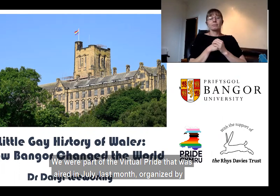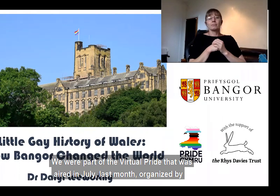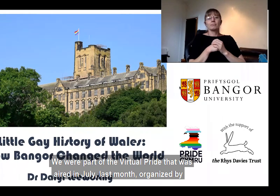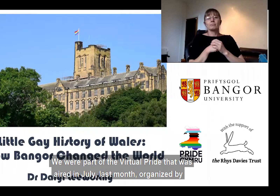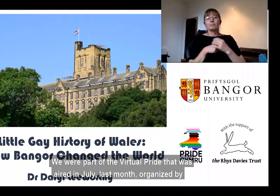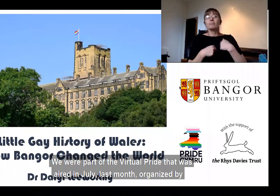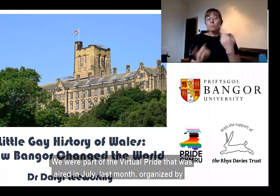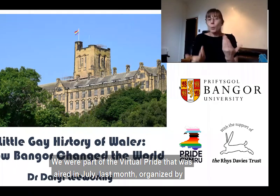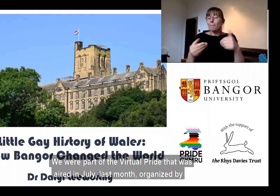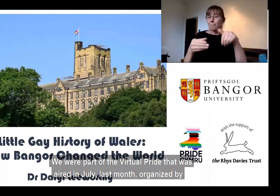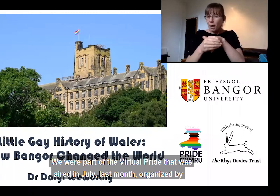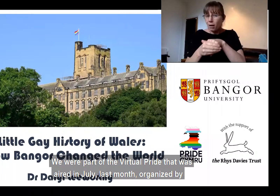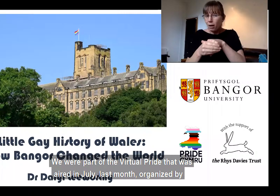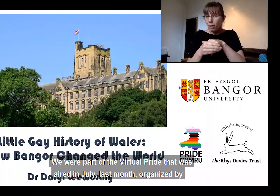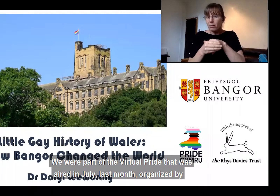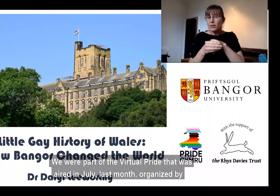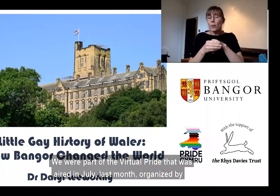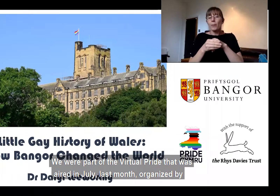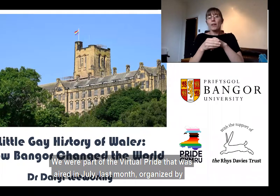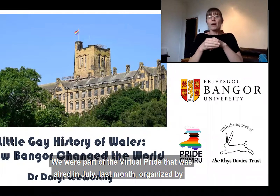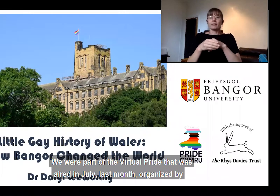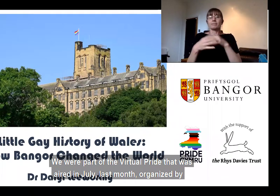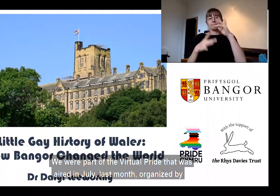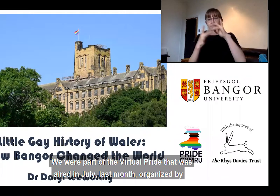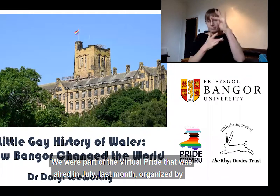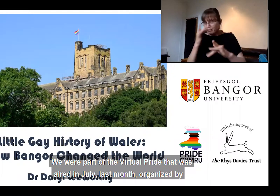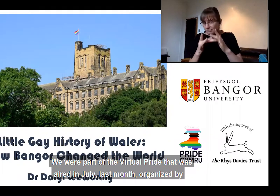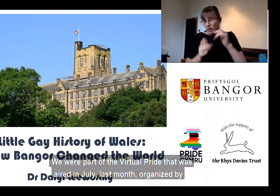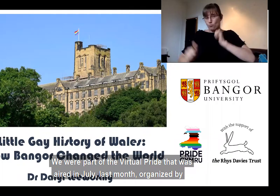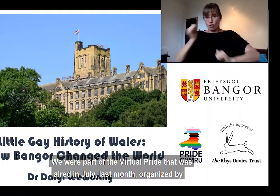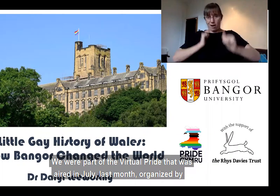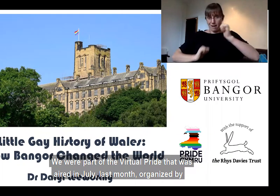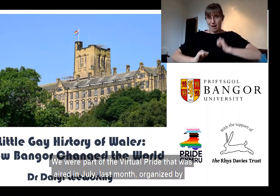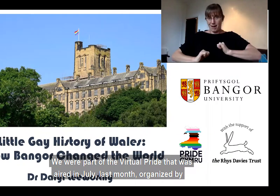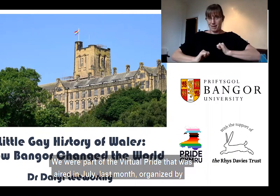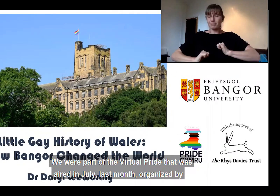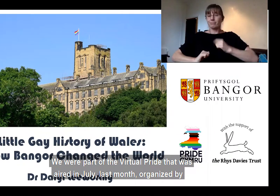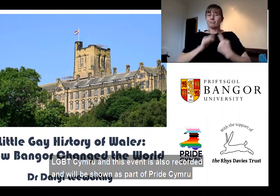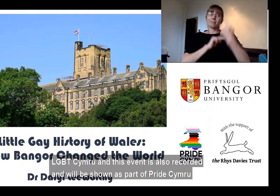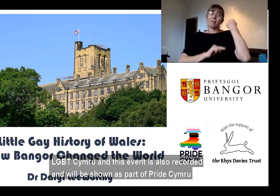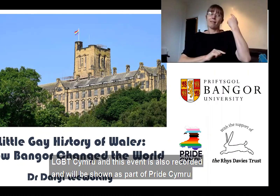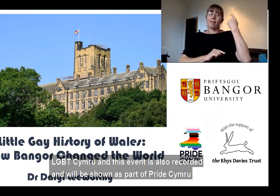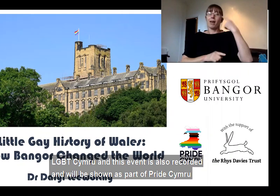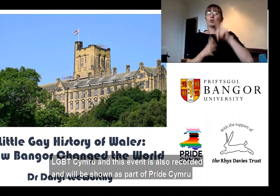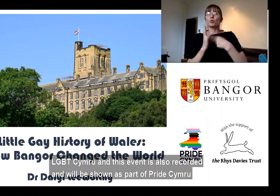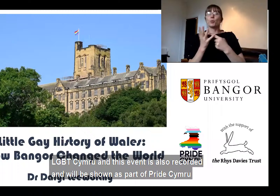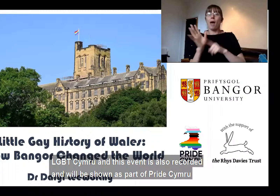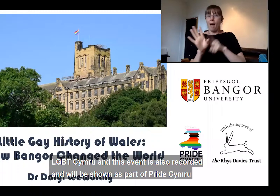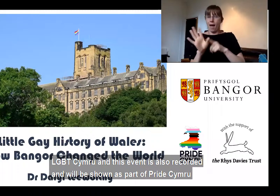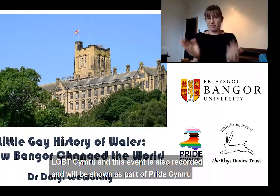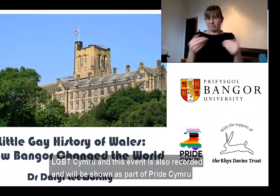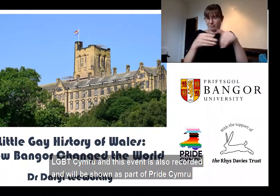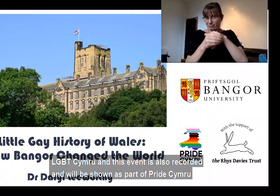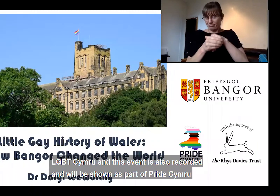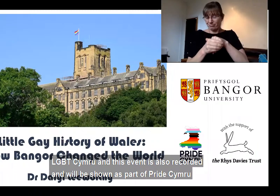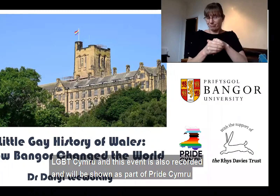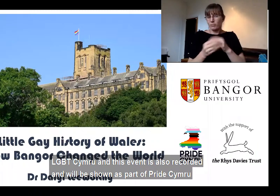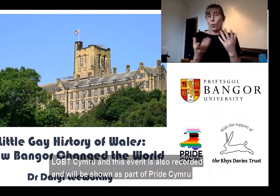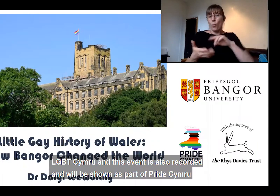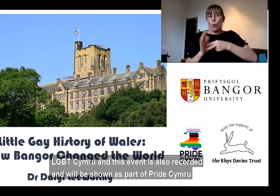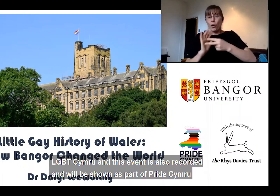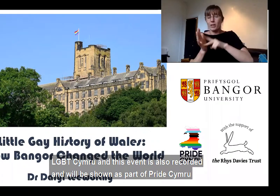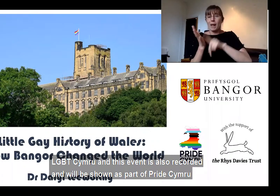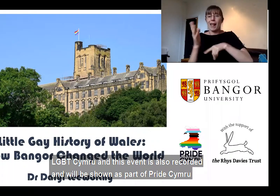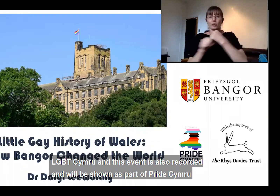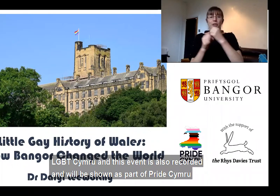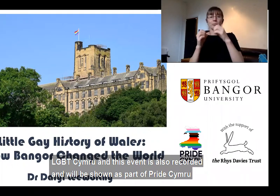part of the virtual Pride that was aired last month, organized by LGBT